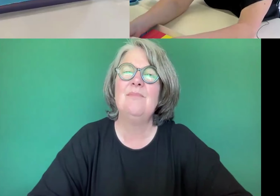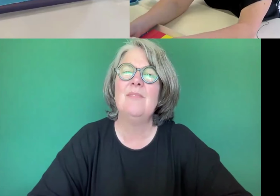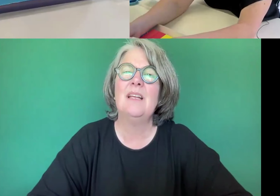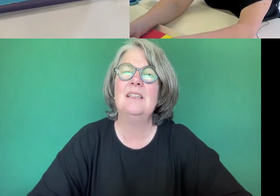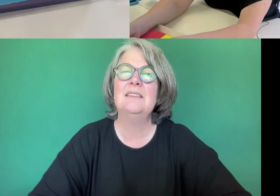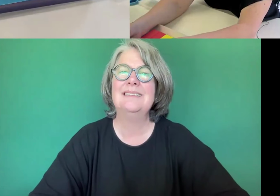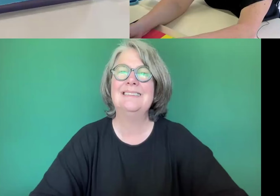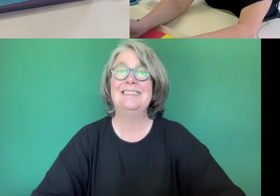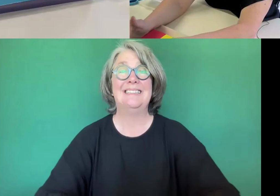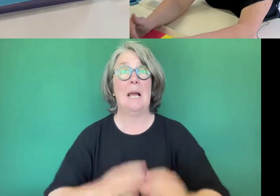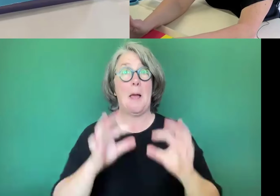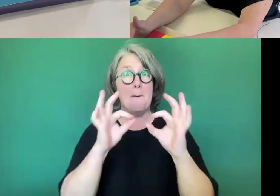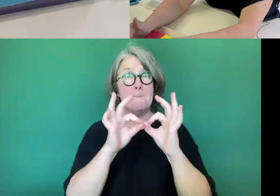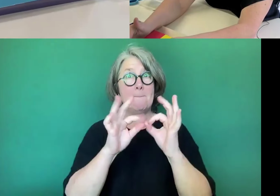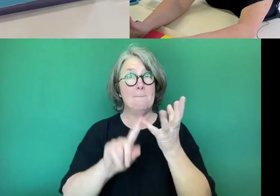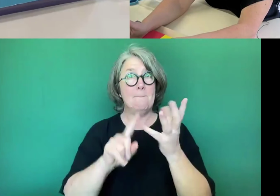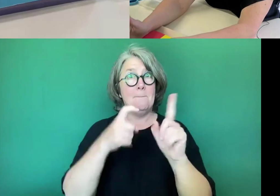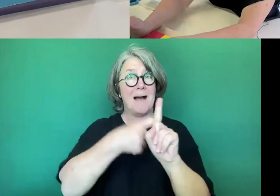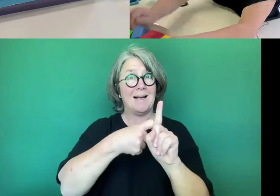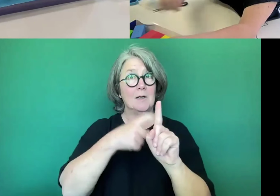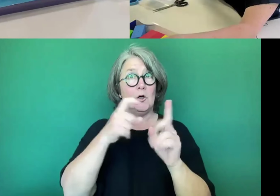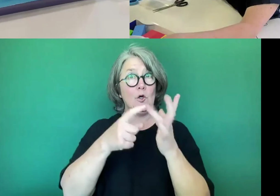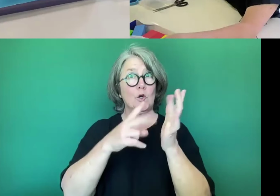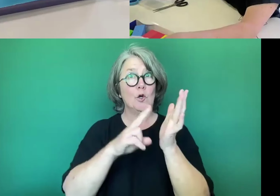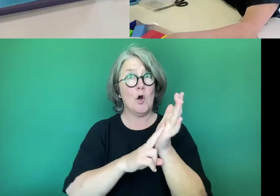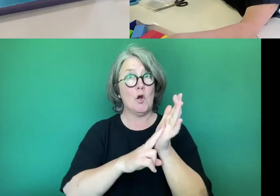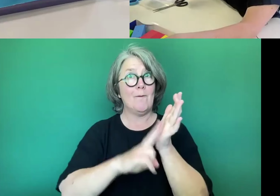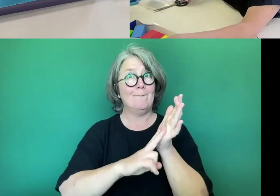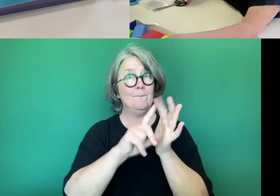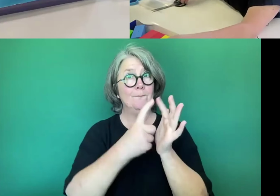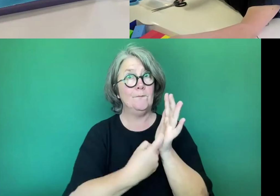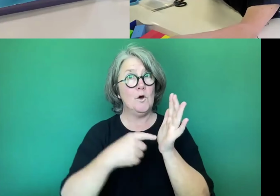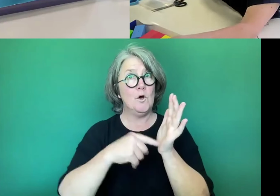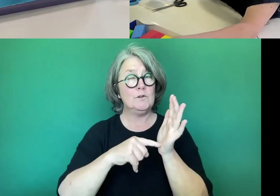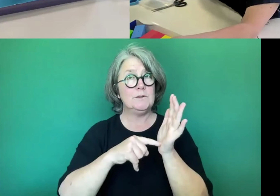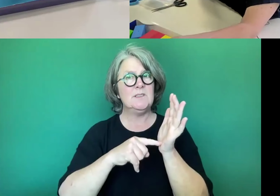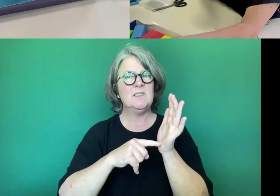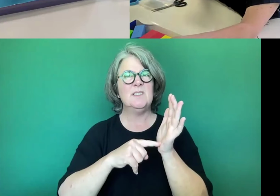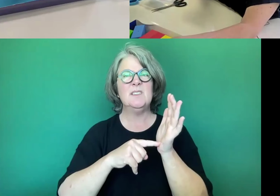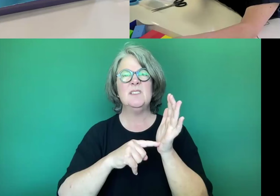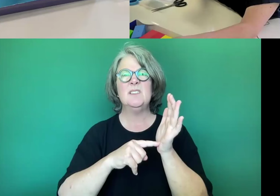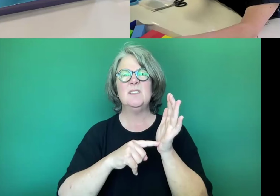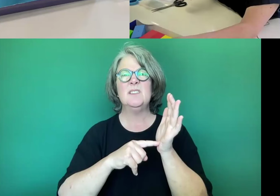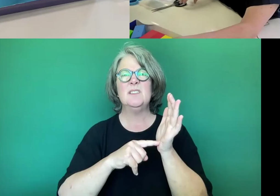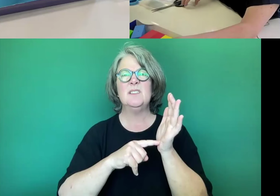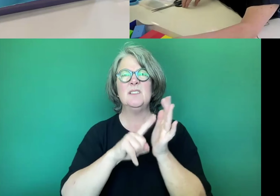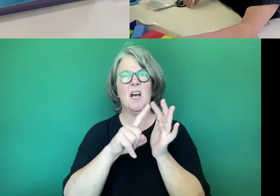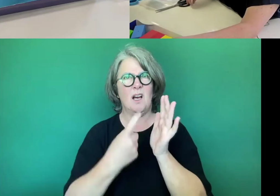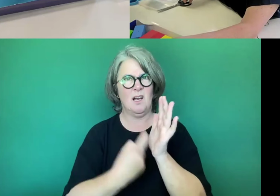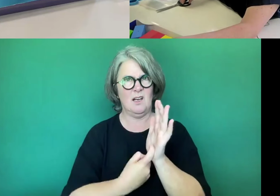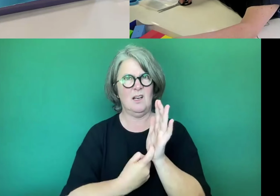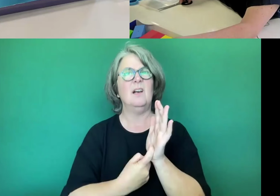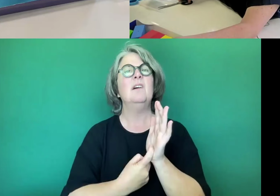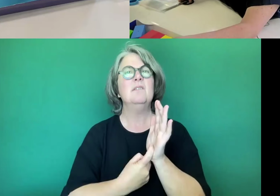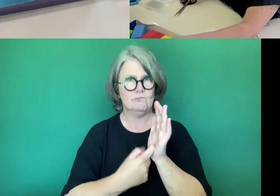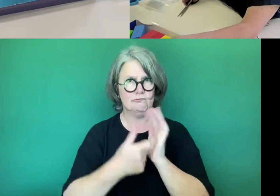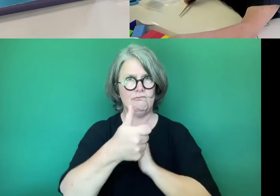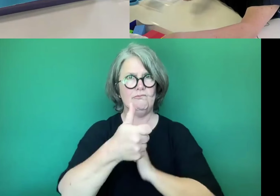This is the buck converter. Now you'll see the buck converter here. What a buck converter does, buck, B-U-C-K,